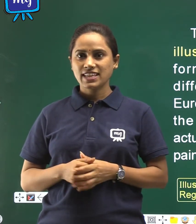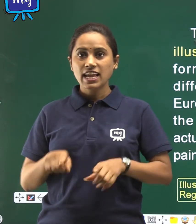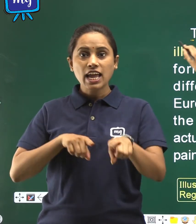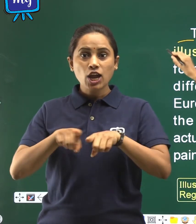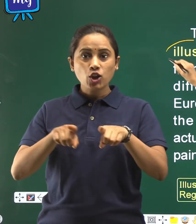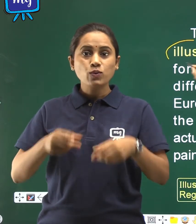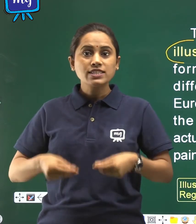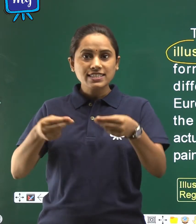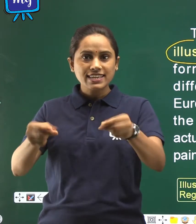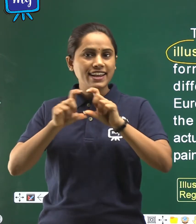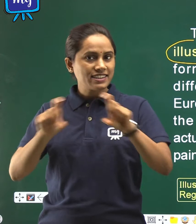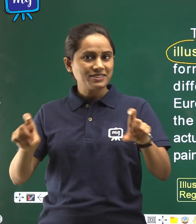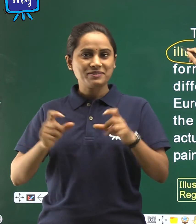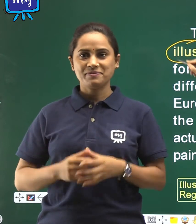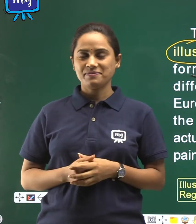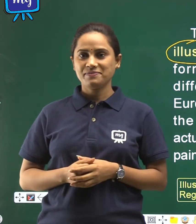illustrate